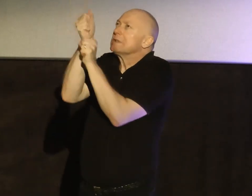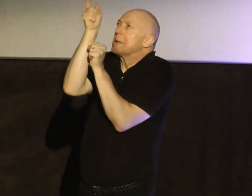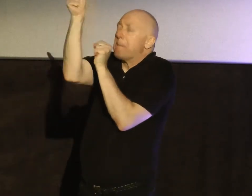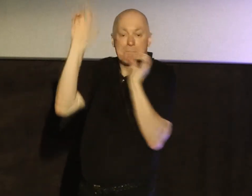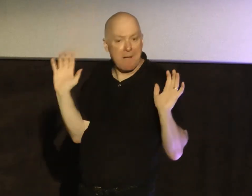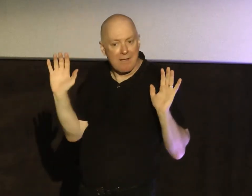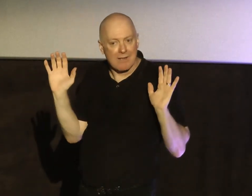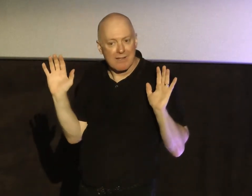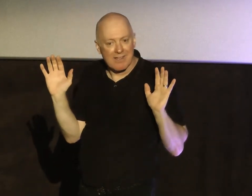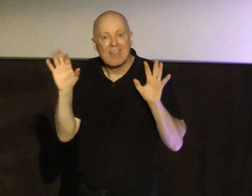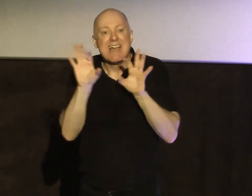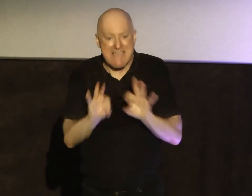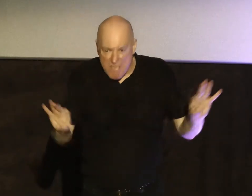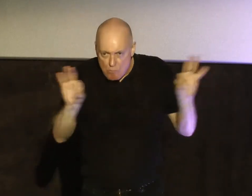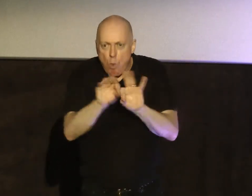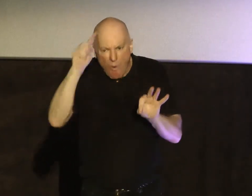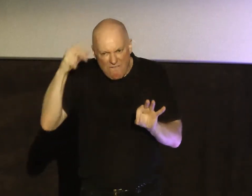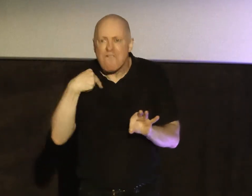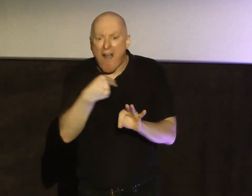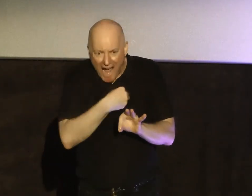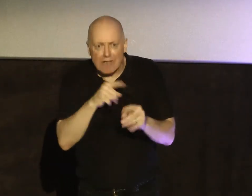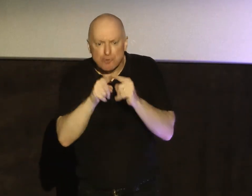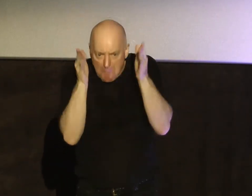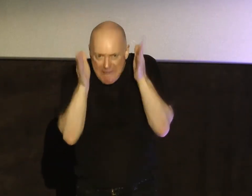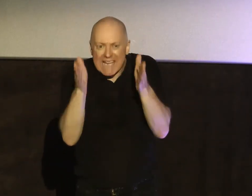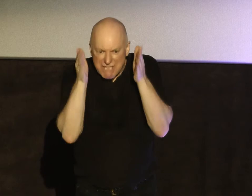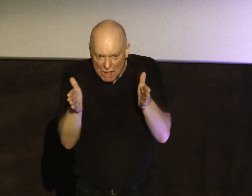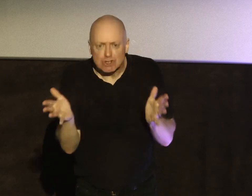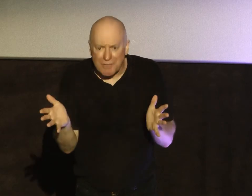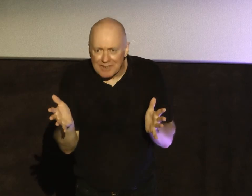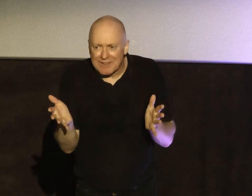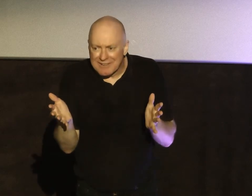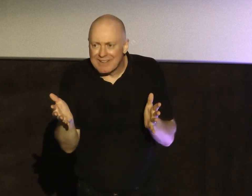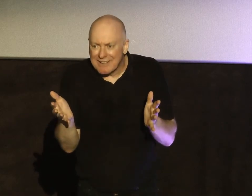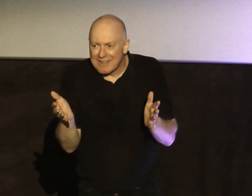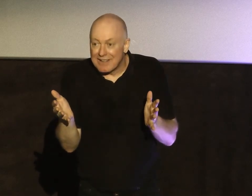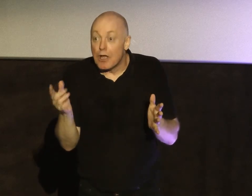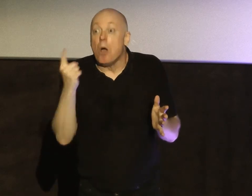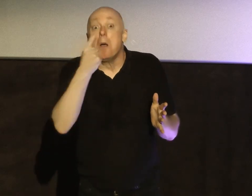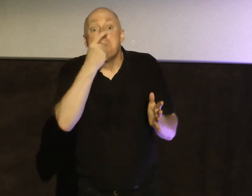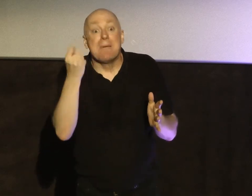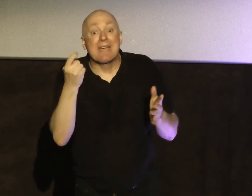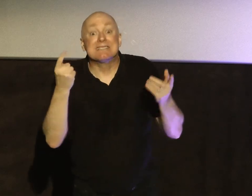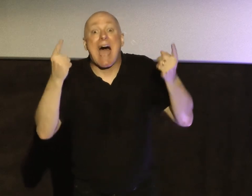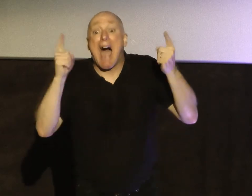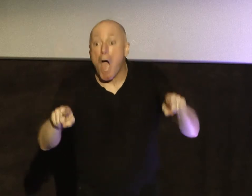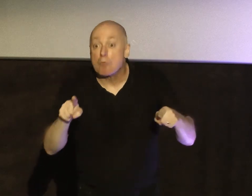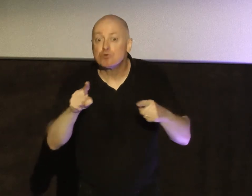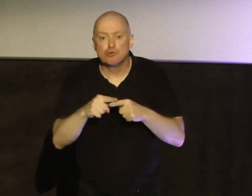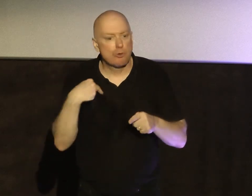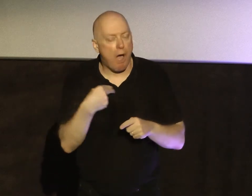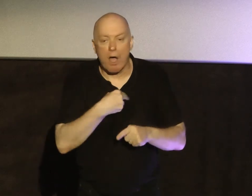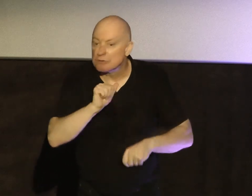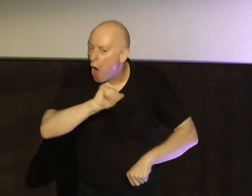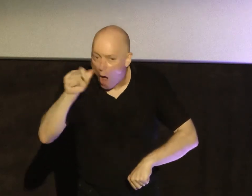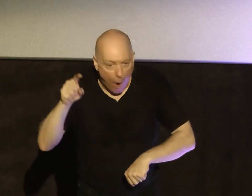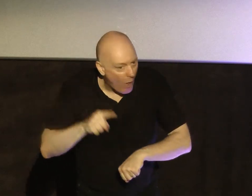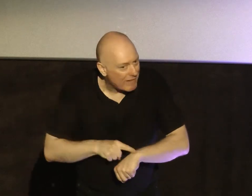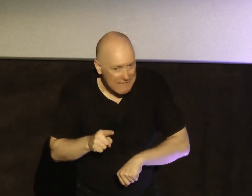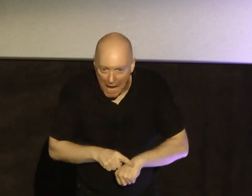This is an important thing for us to pay attention to, because it happens to us all the time.